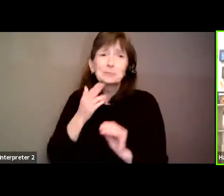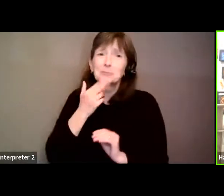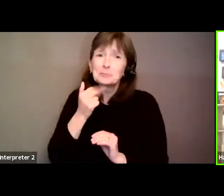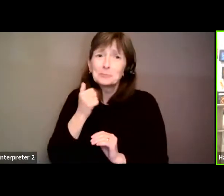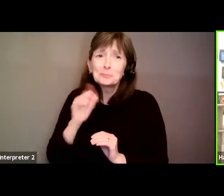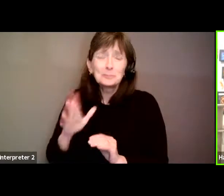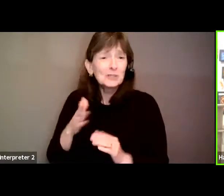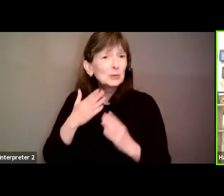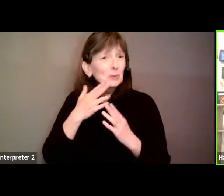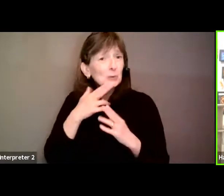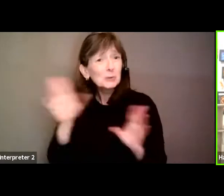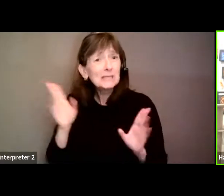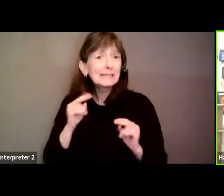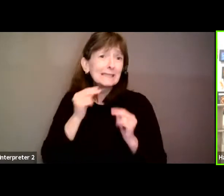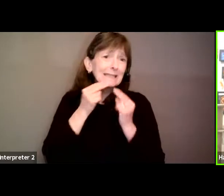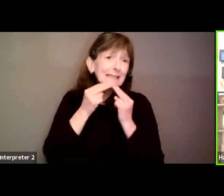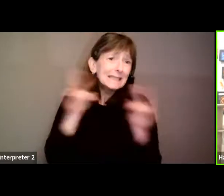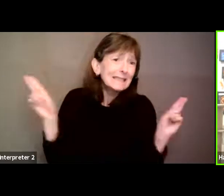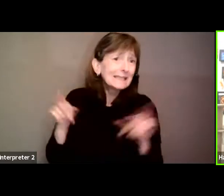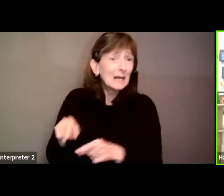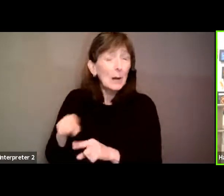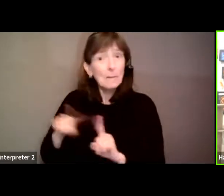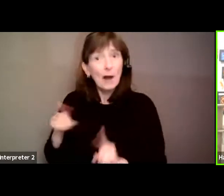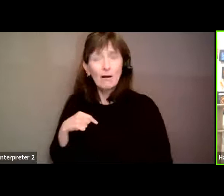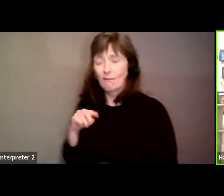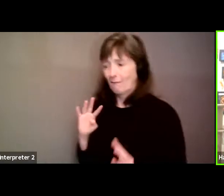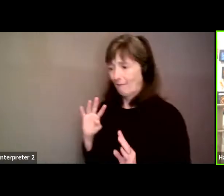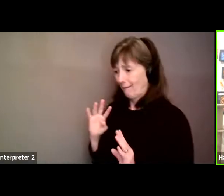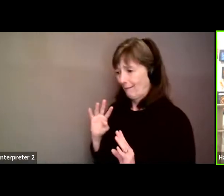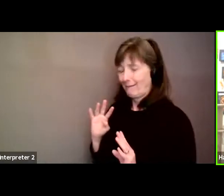thing. Kids had skipped school to attend this